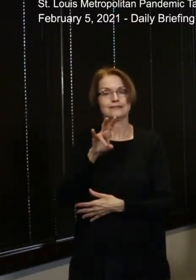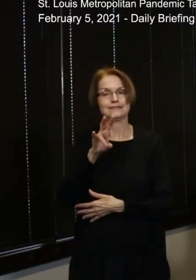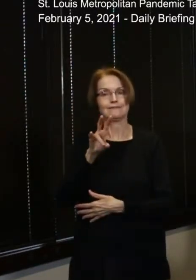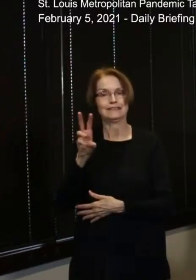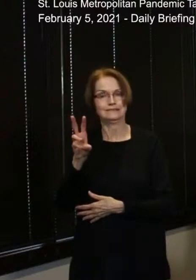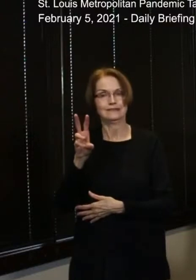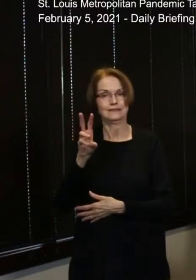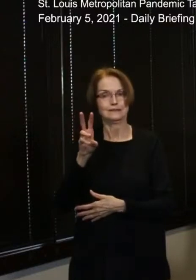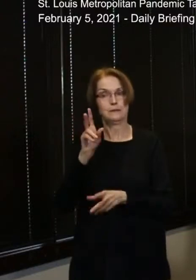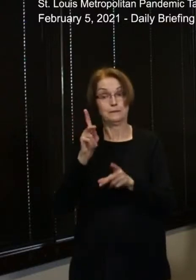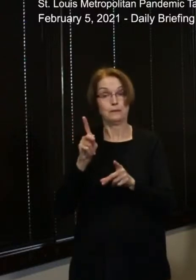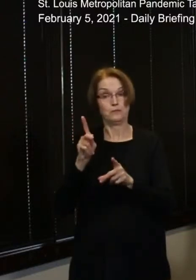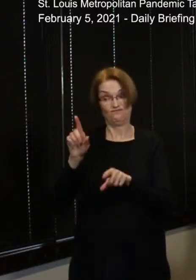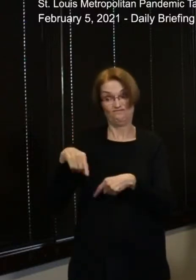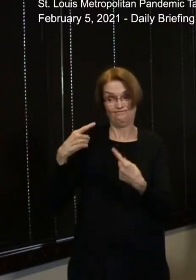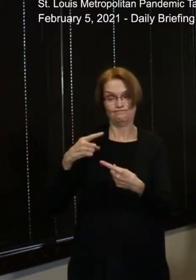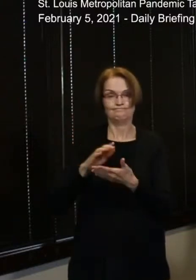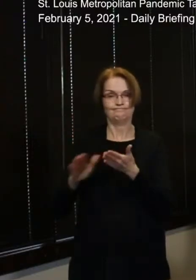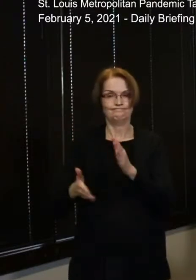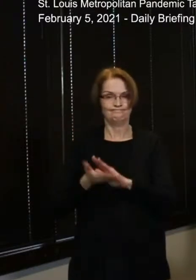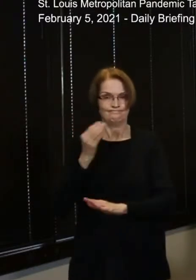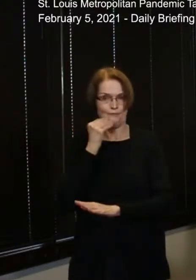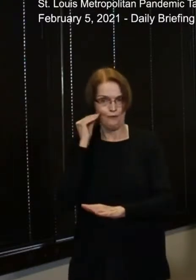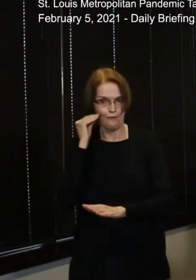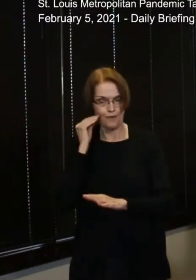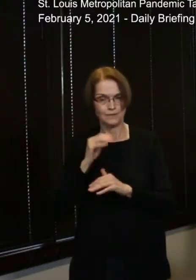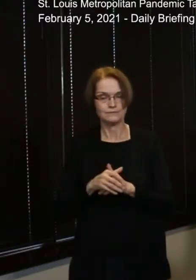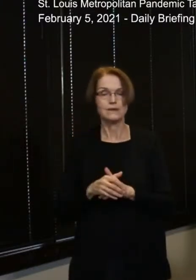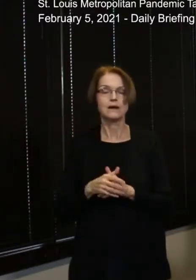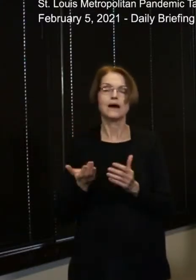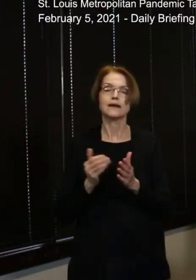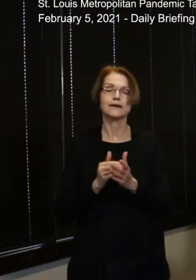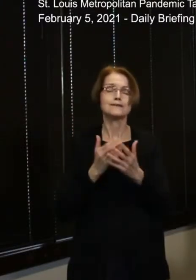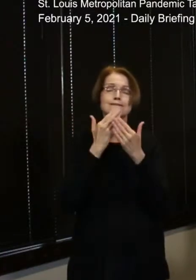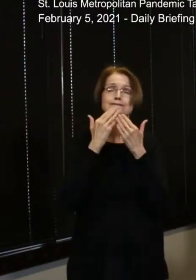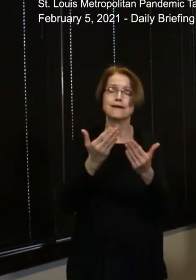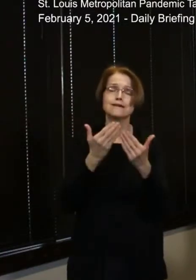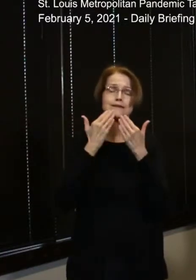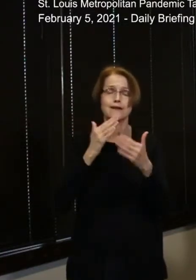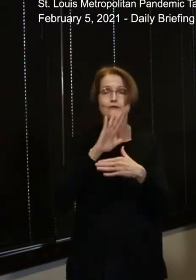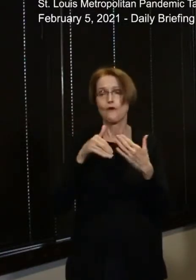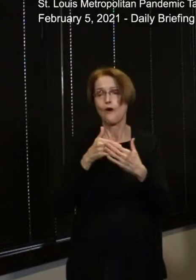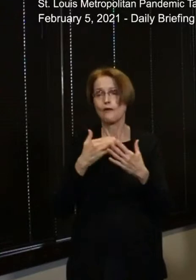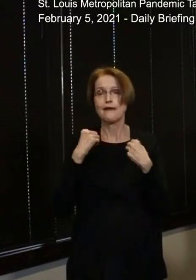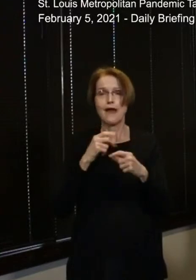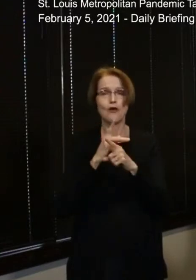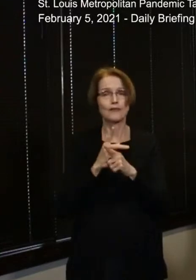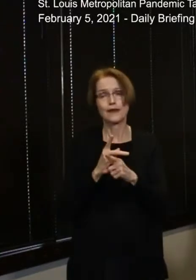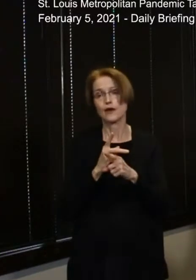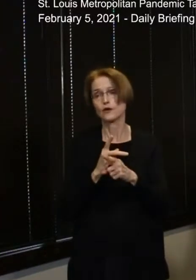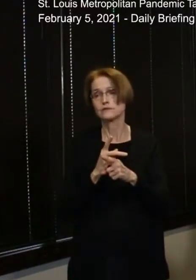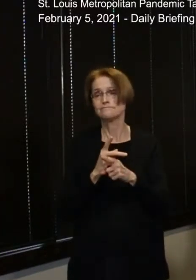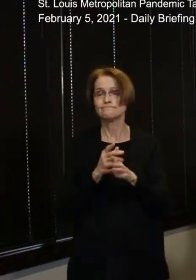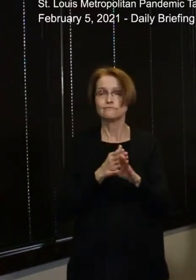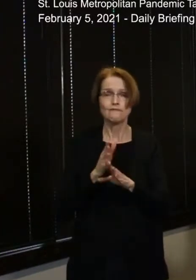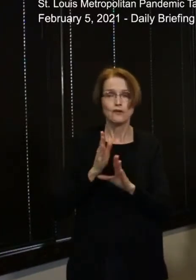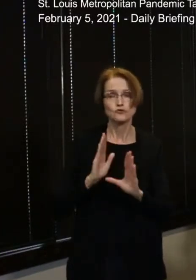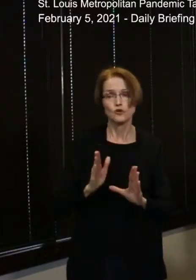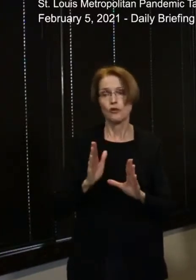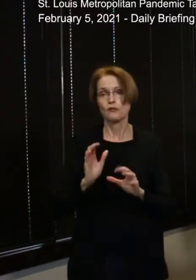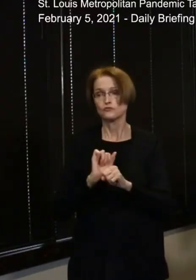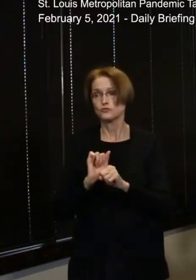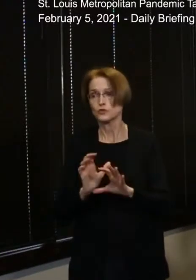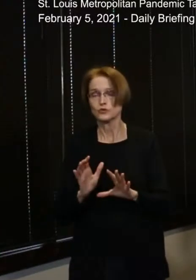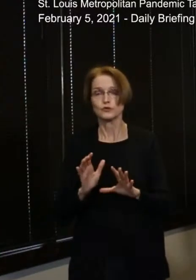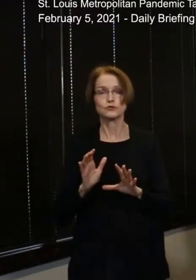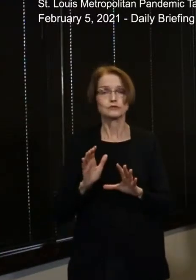18,176 patients discharged from the hospital. And again, a big shout out to all of our healthcare practitioners,